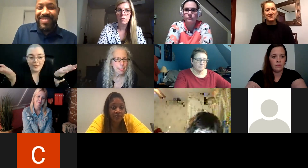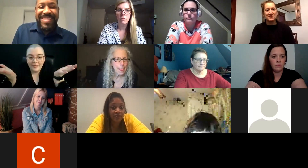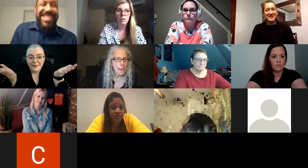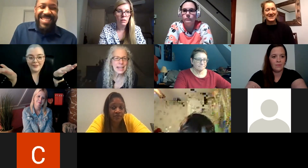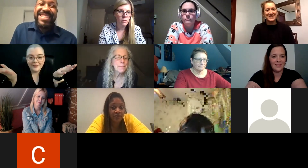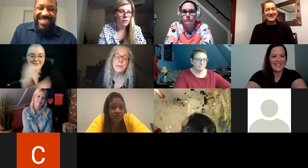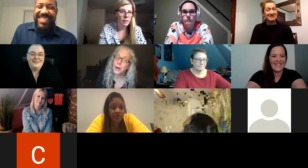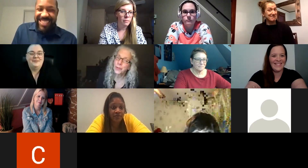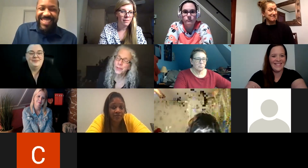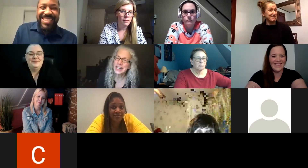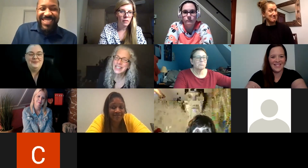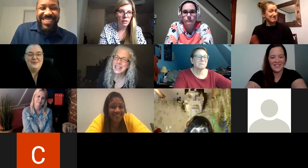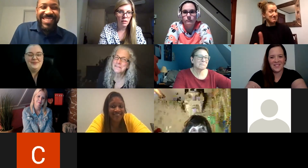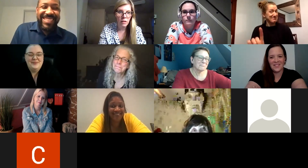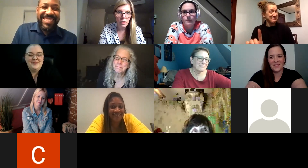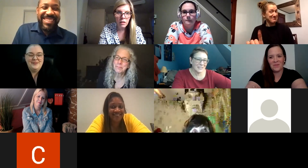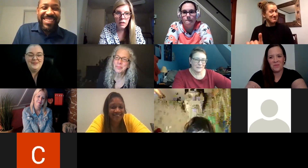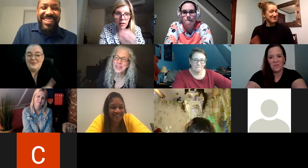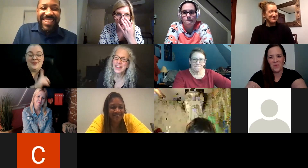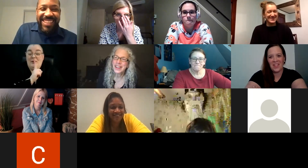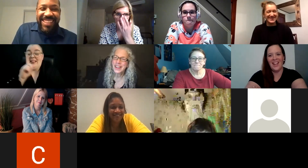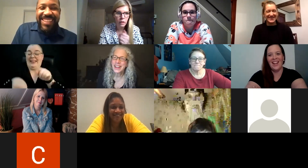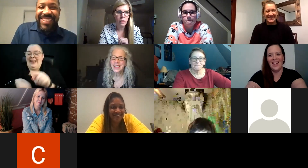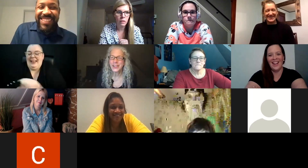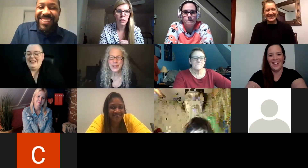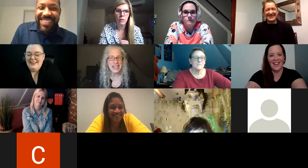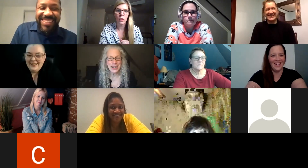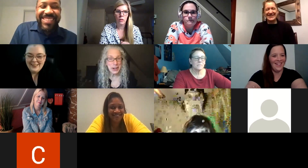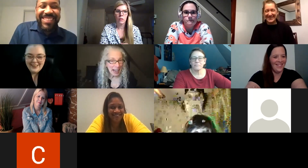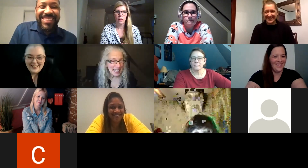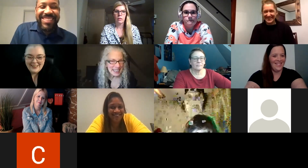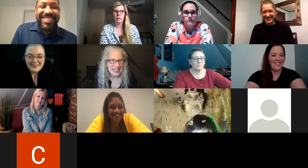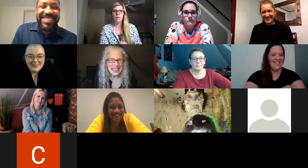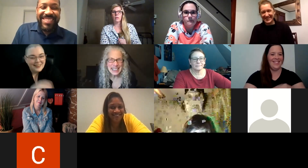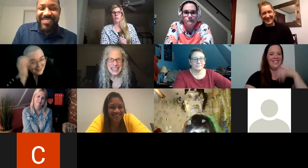I can't be both, Rain is saying. Drew is saying you can't?